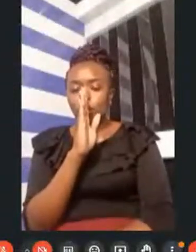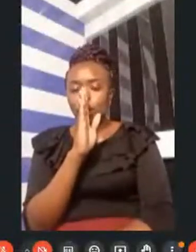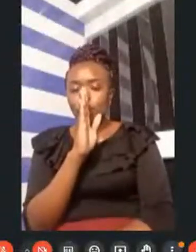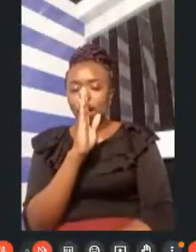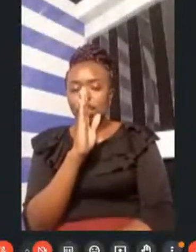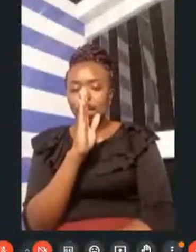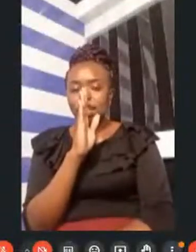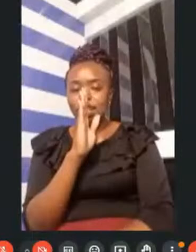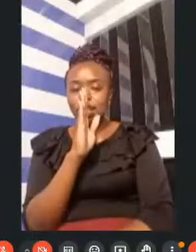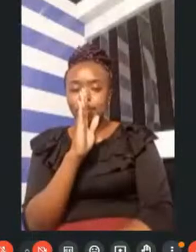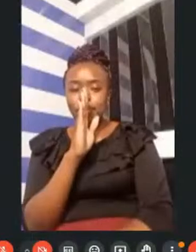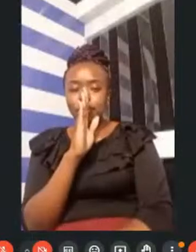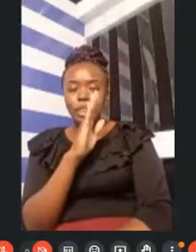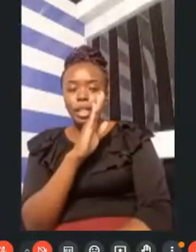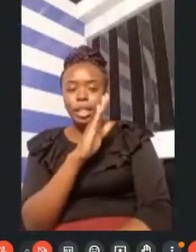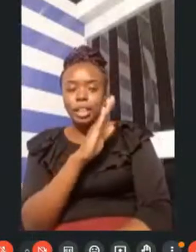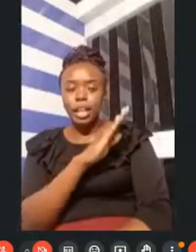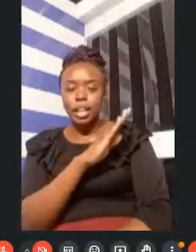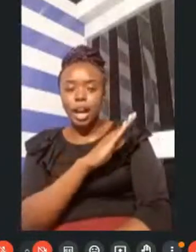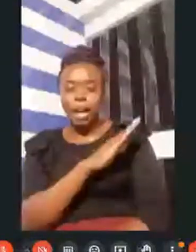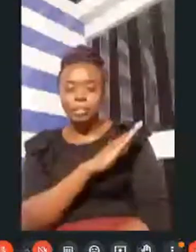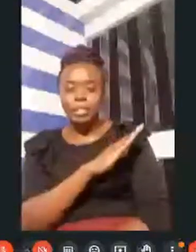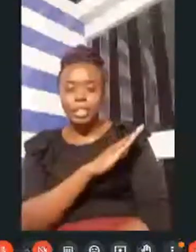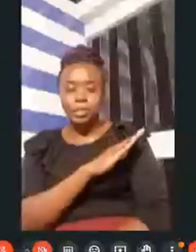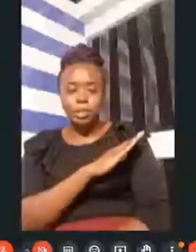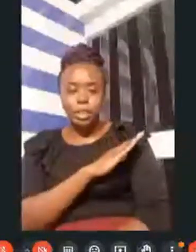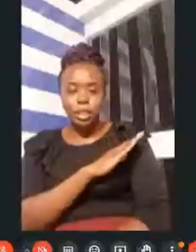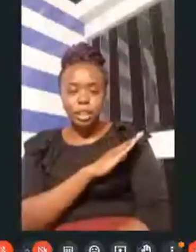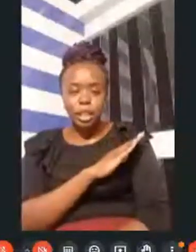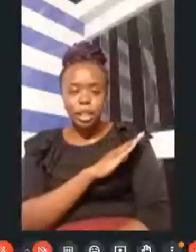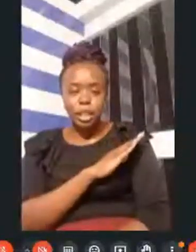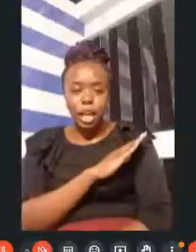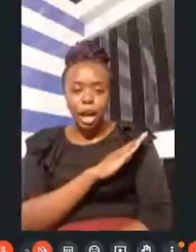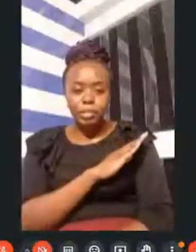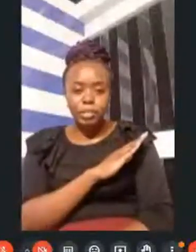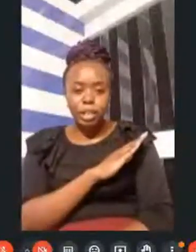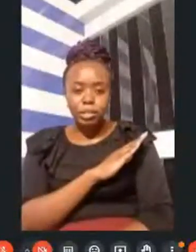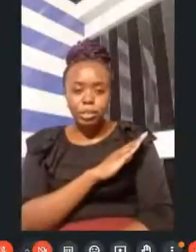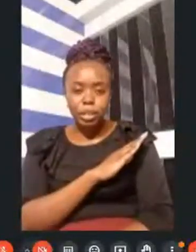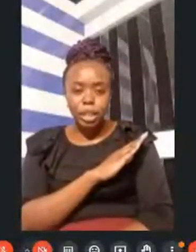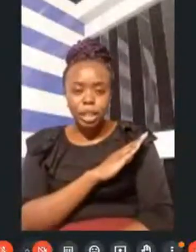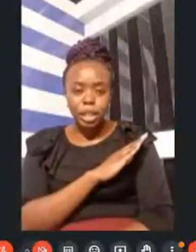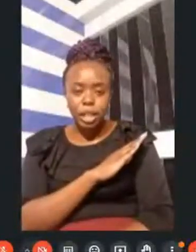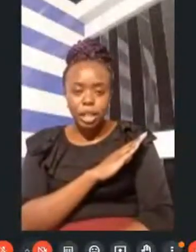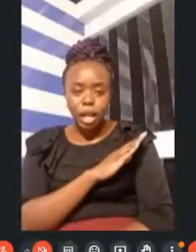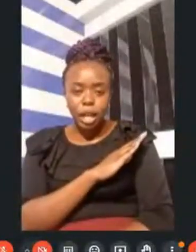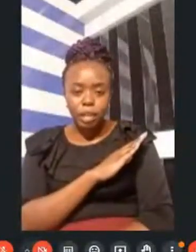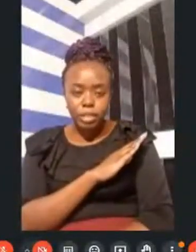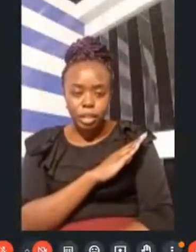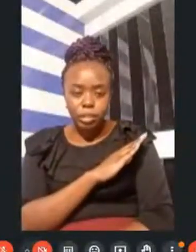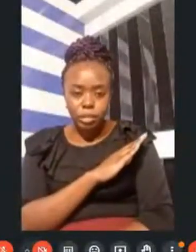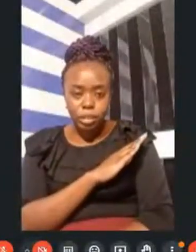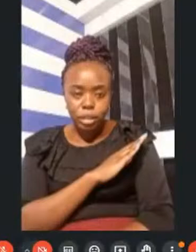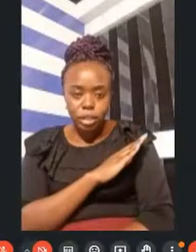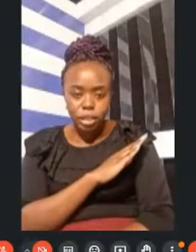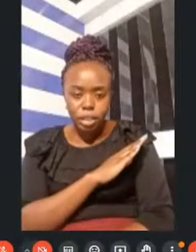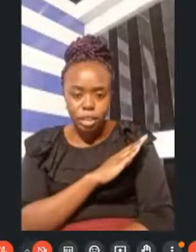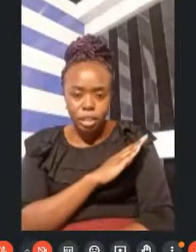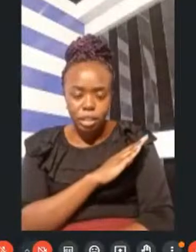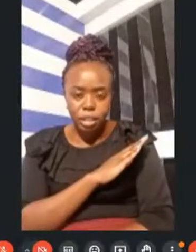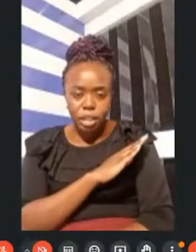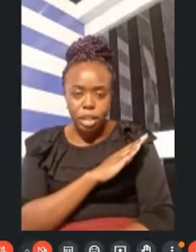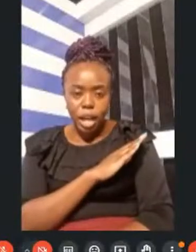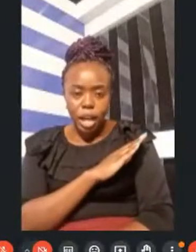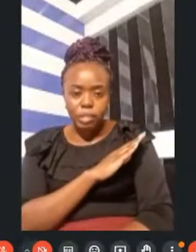noon, jua iko hapa katikati. Then afternoon, afternoon, afternoon,